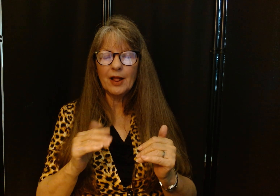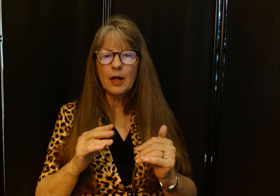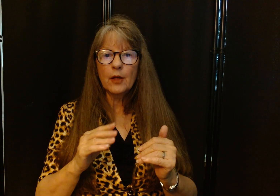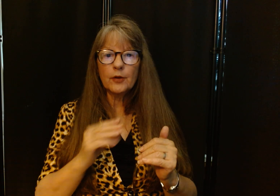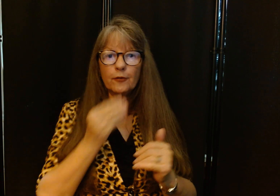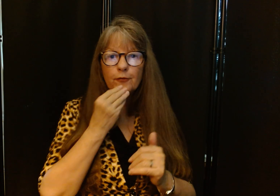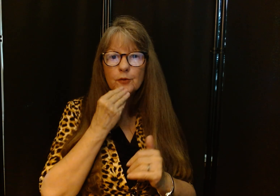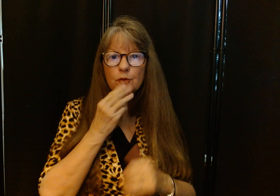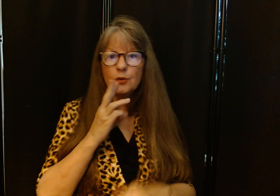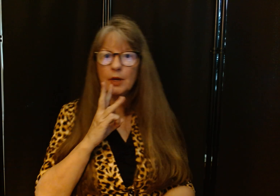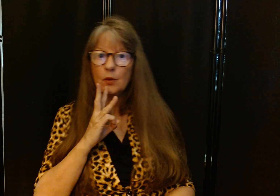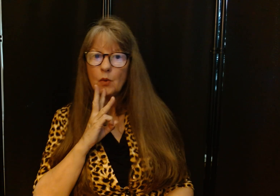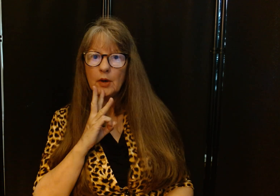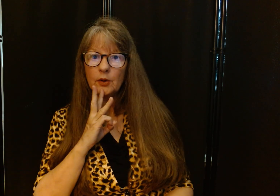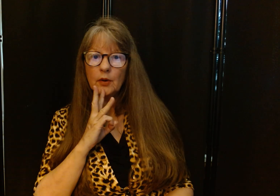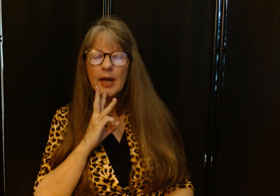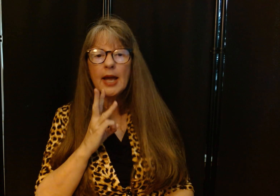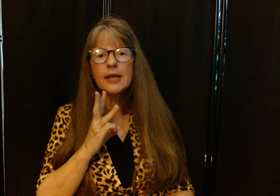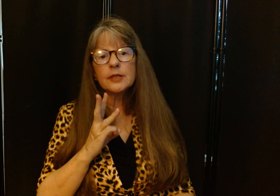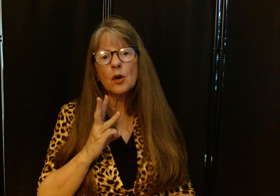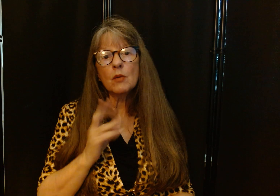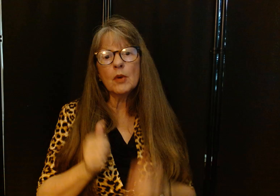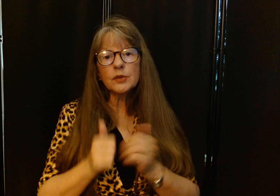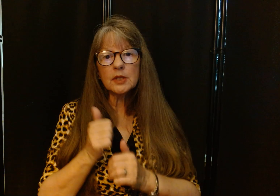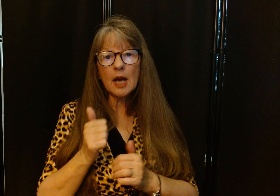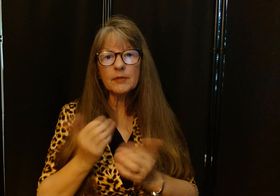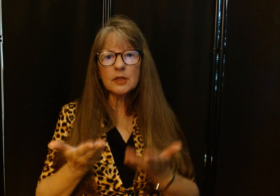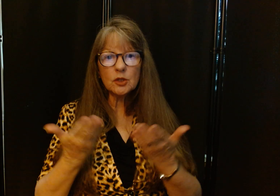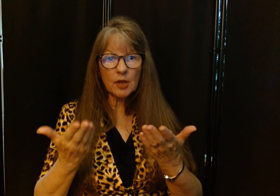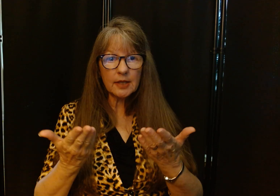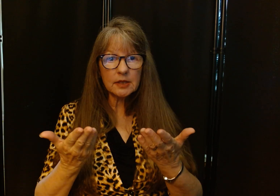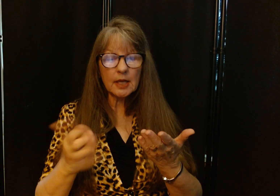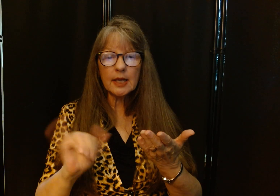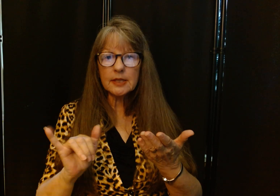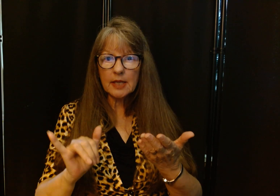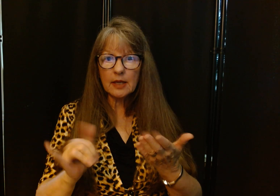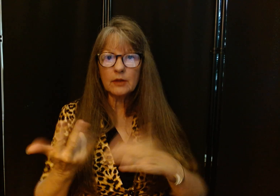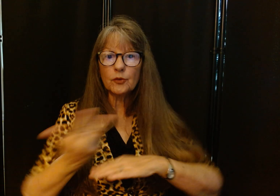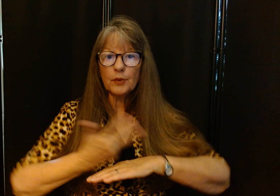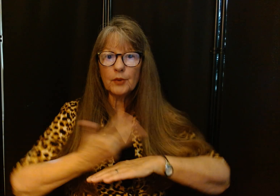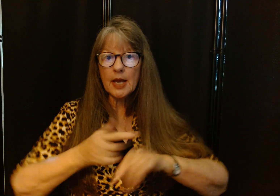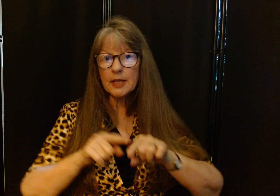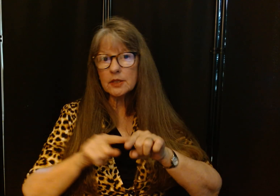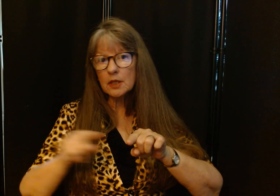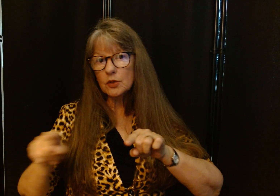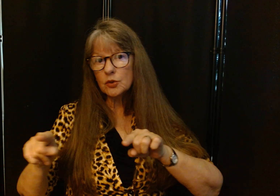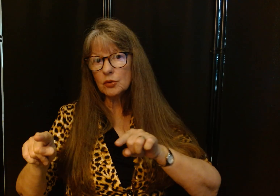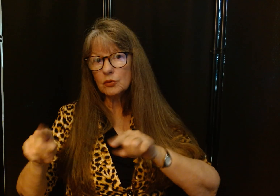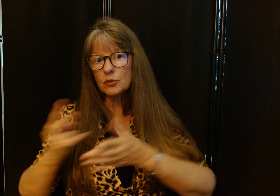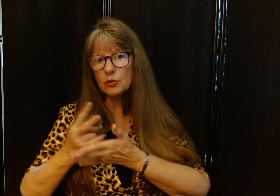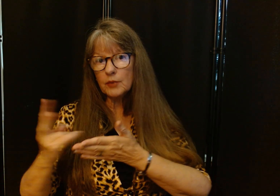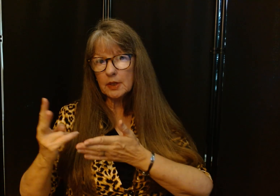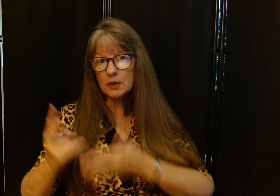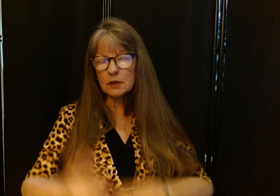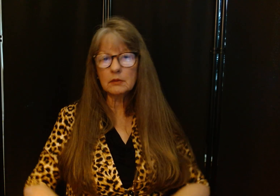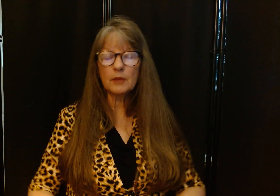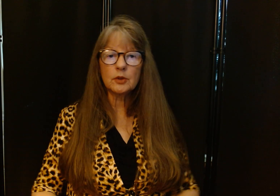the food and the water. And so most of the time they suggest, like I said, 3 days to 2 weeks, up to 2